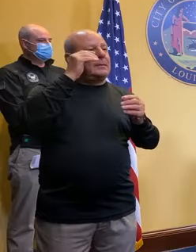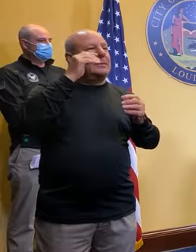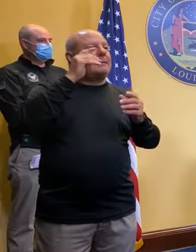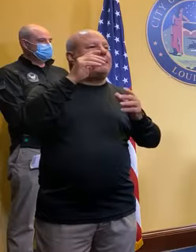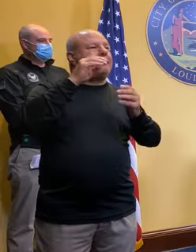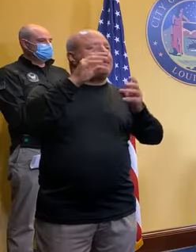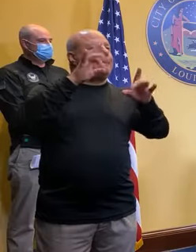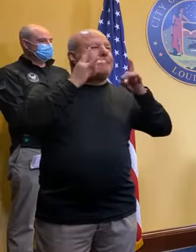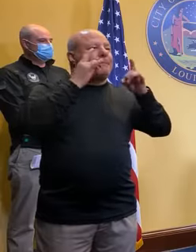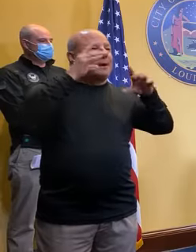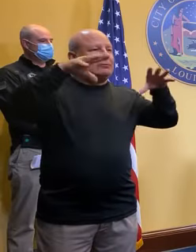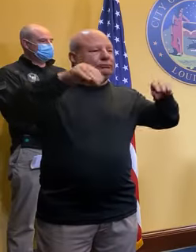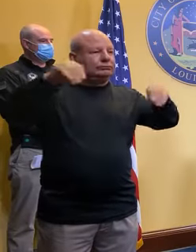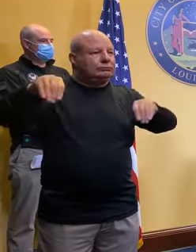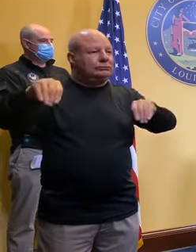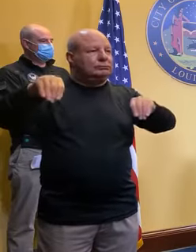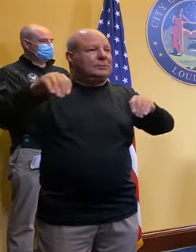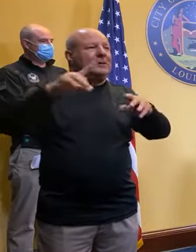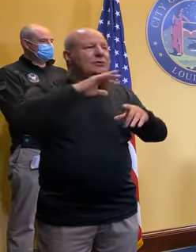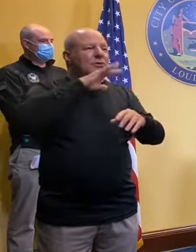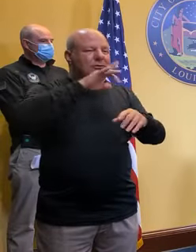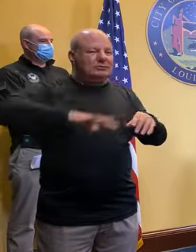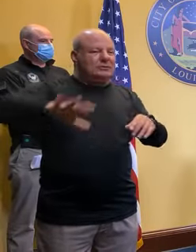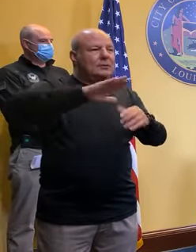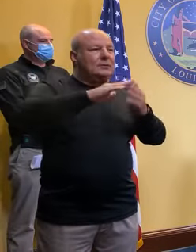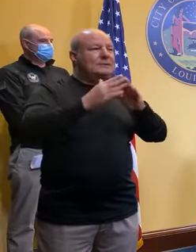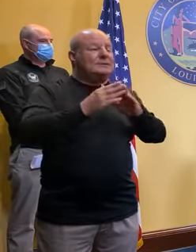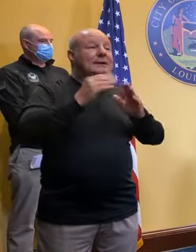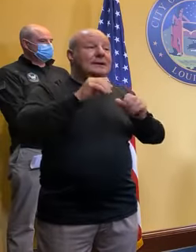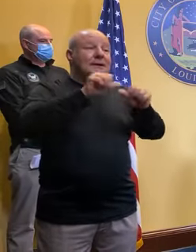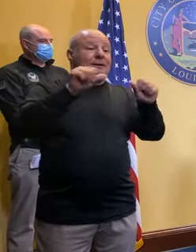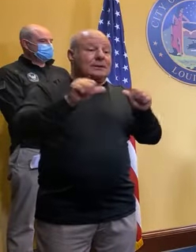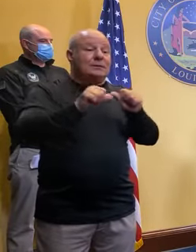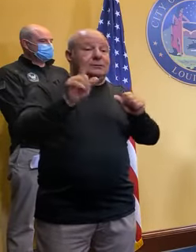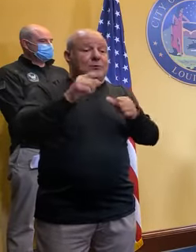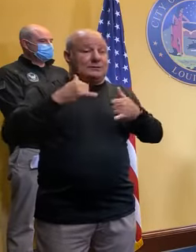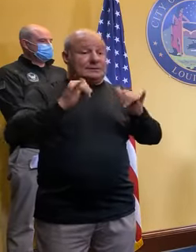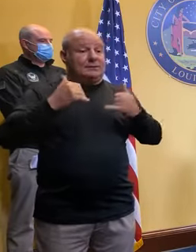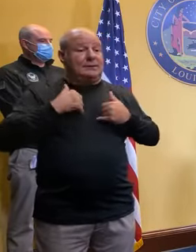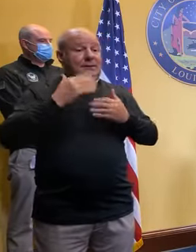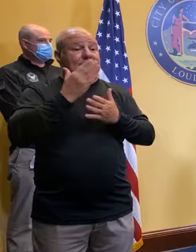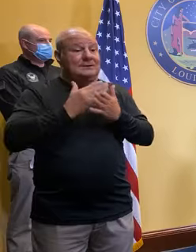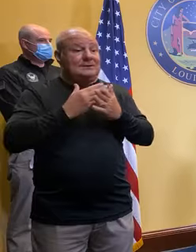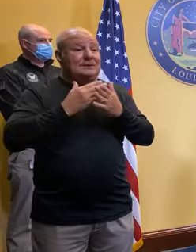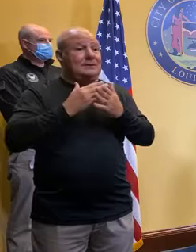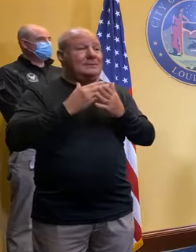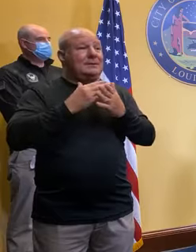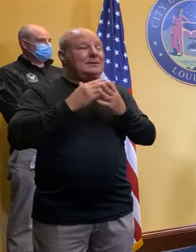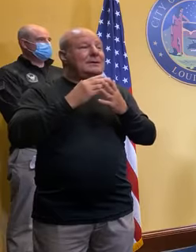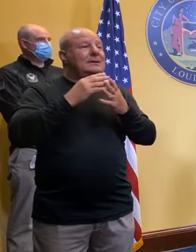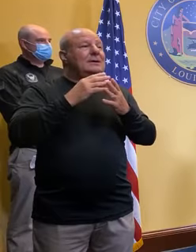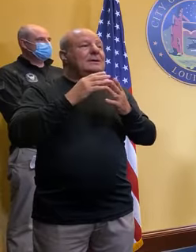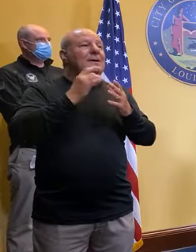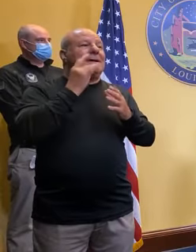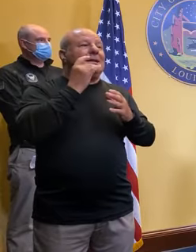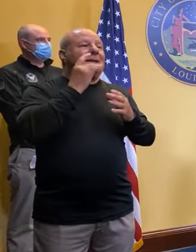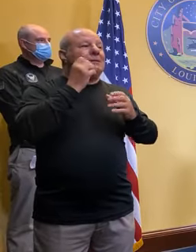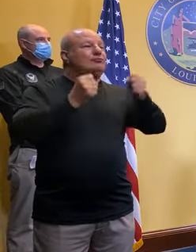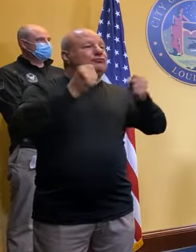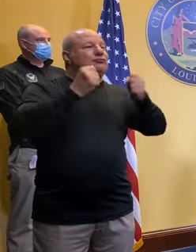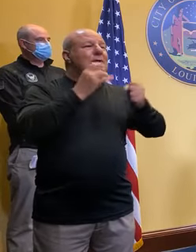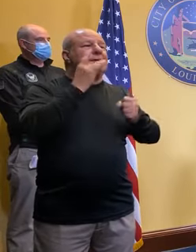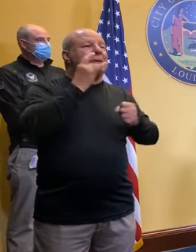around the city, especially in terms of areas where we still have down traffic signals